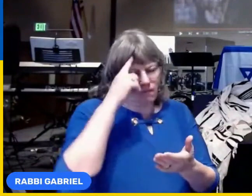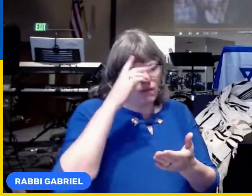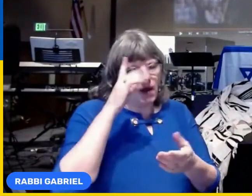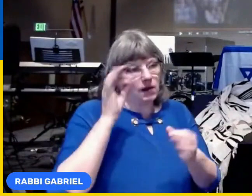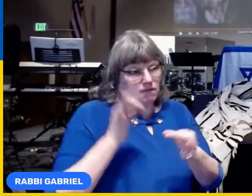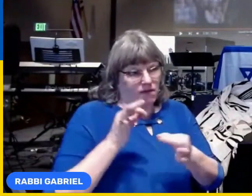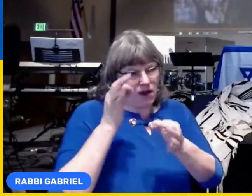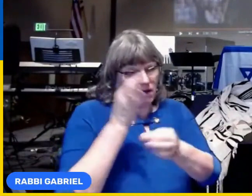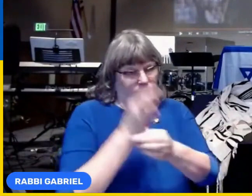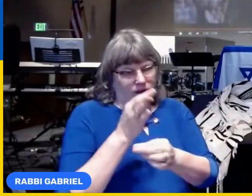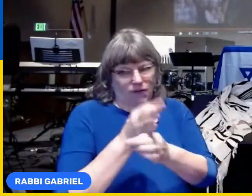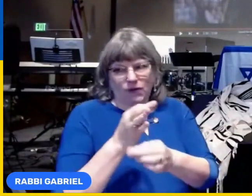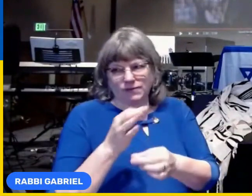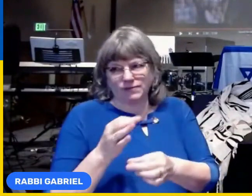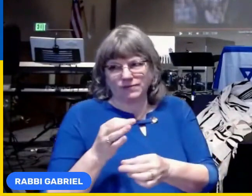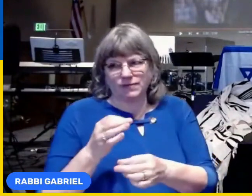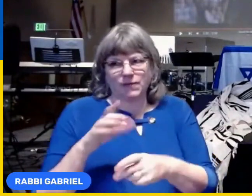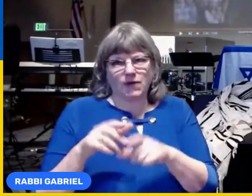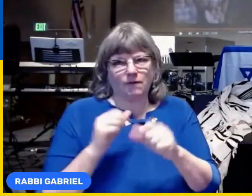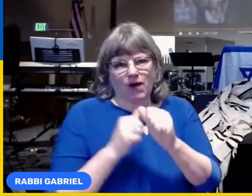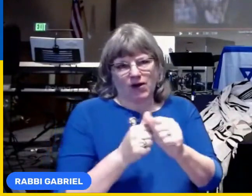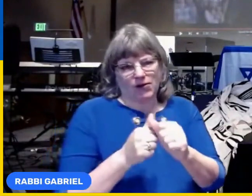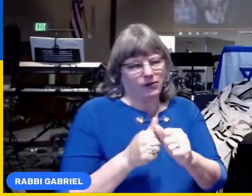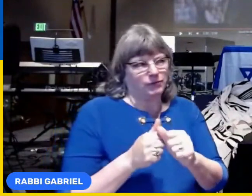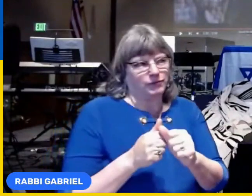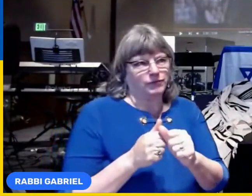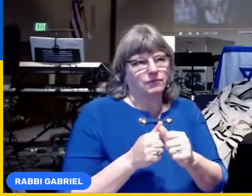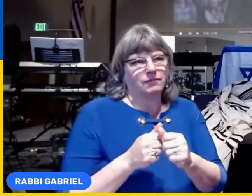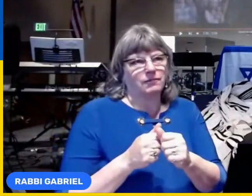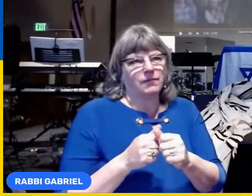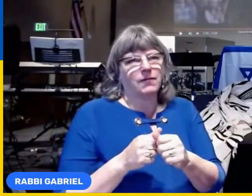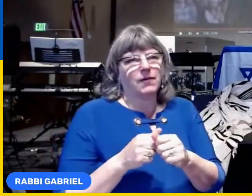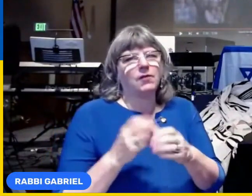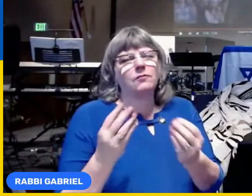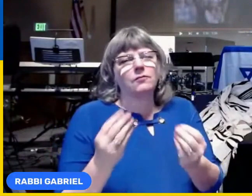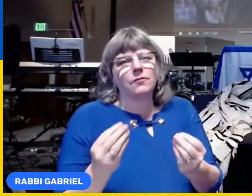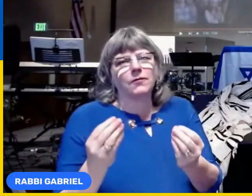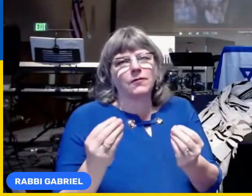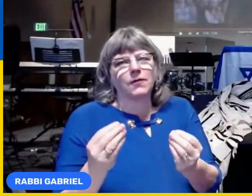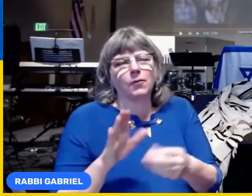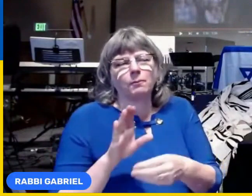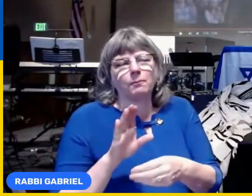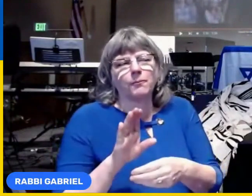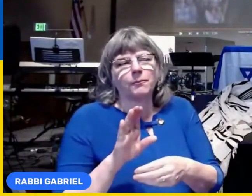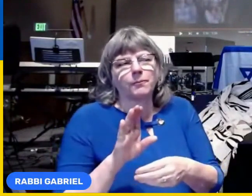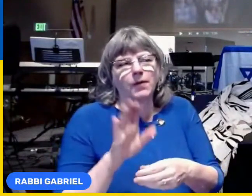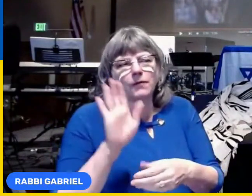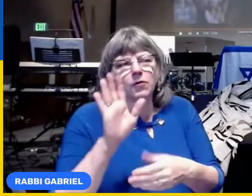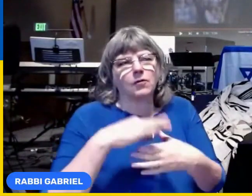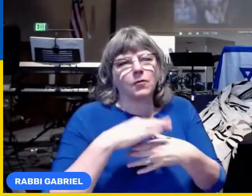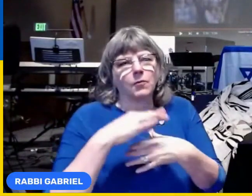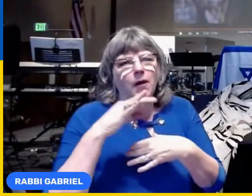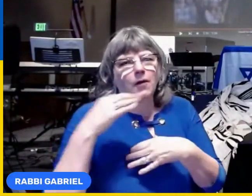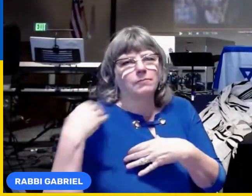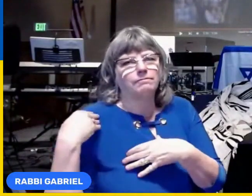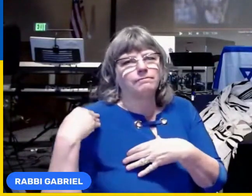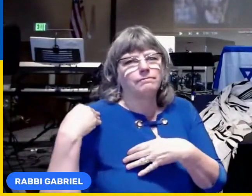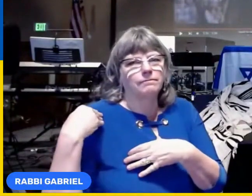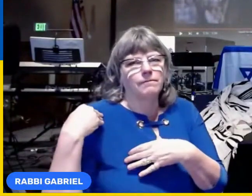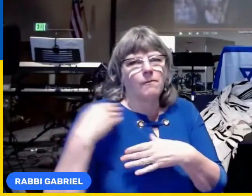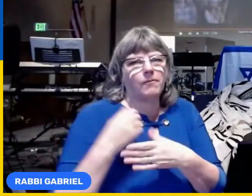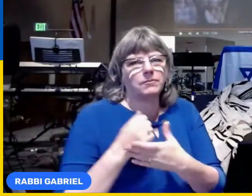faithful, to follow the gentle nudges of your spirit and of your